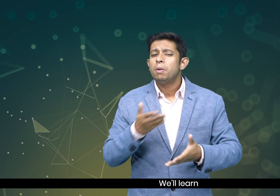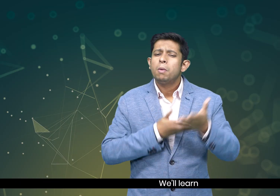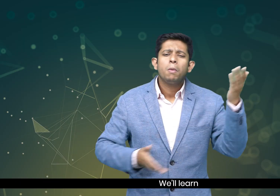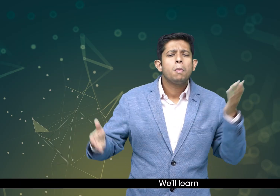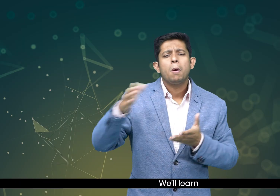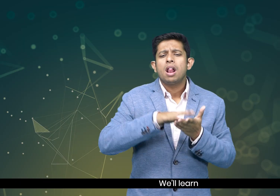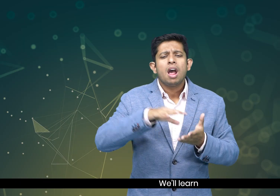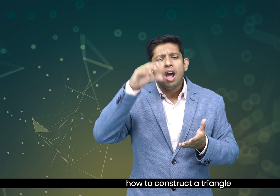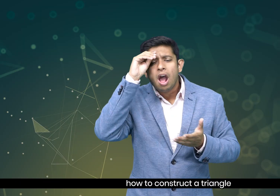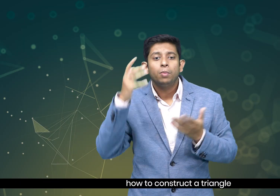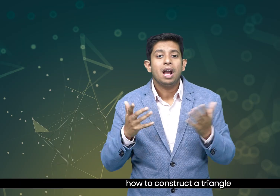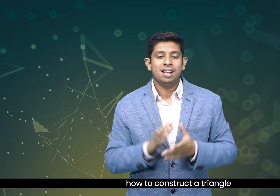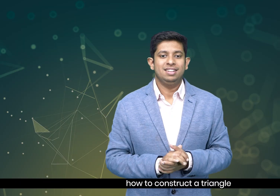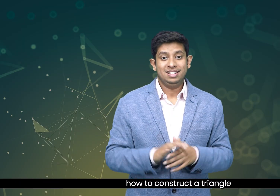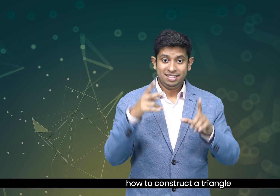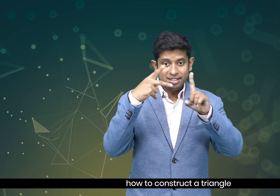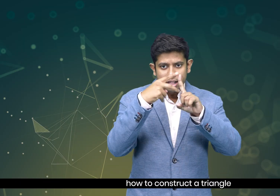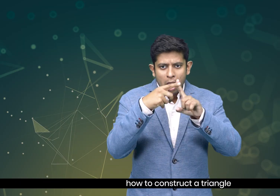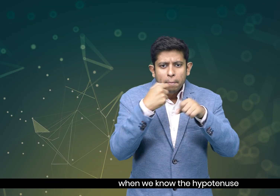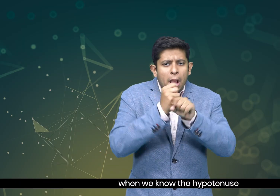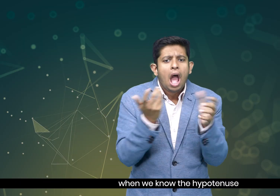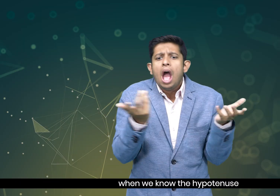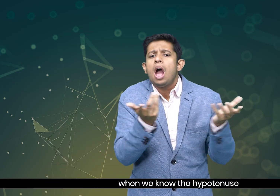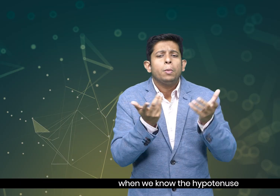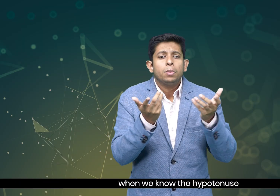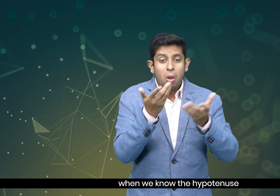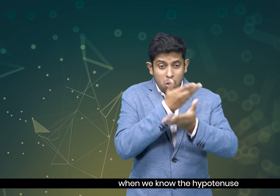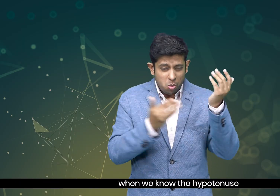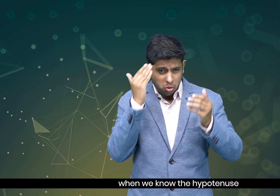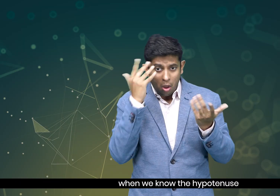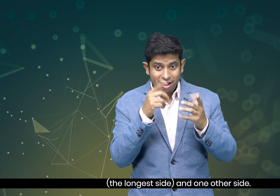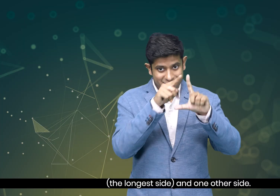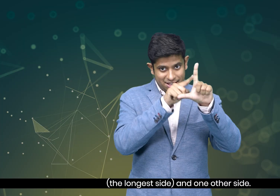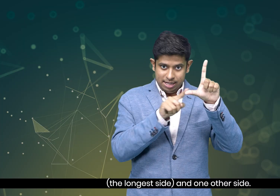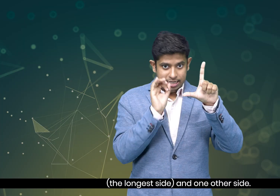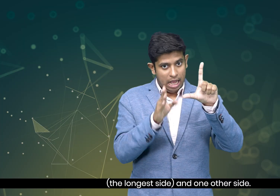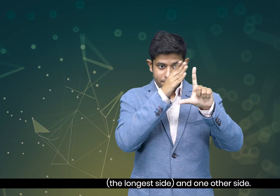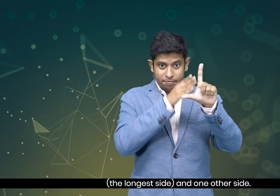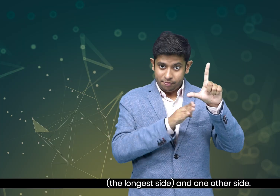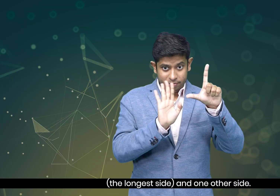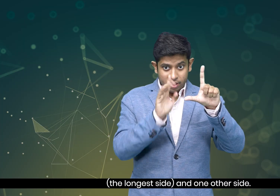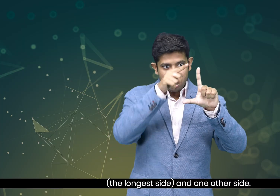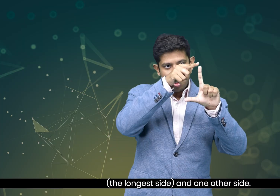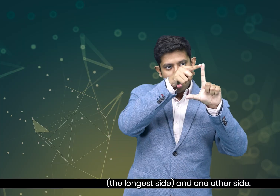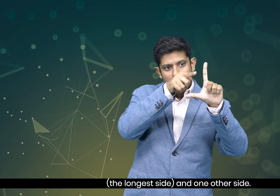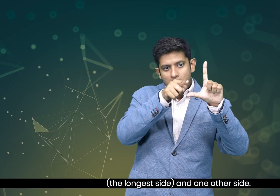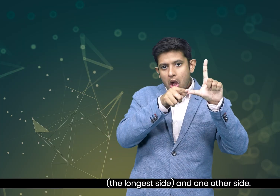We'll learn how to construct a triangle when we know the hypotenuse, the longest side, and one other